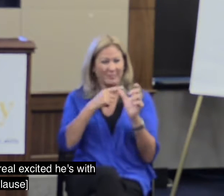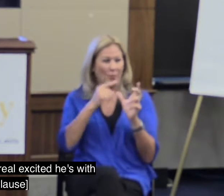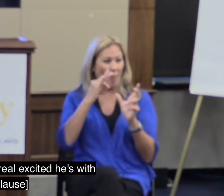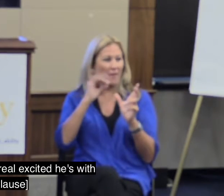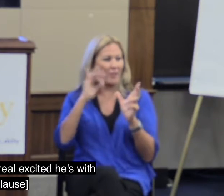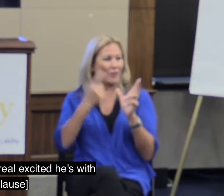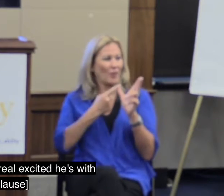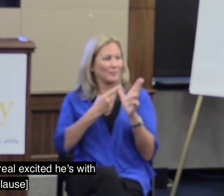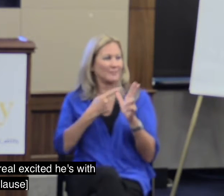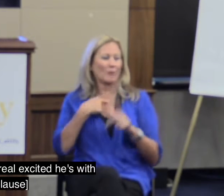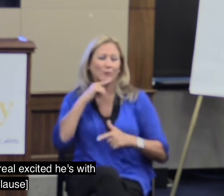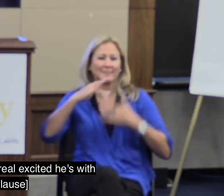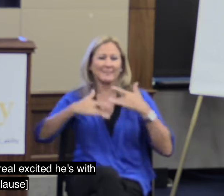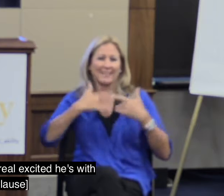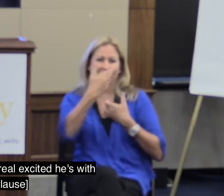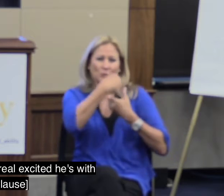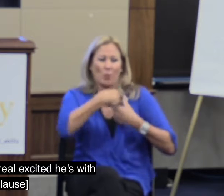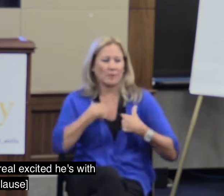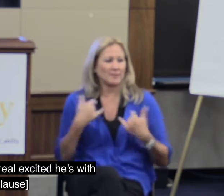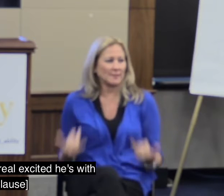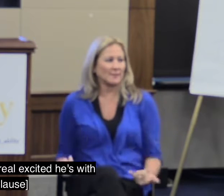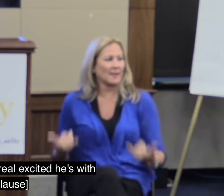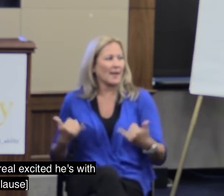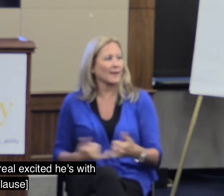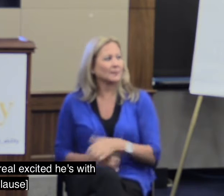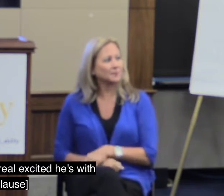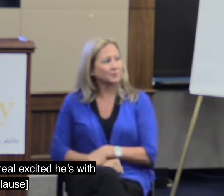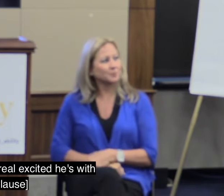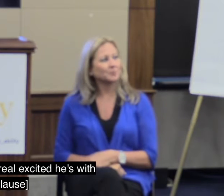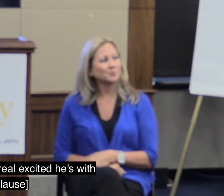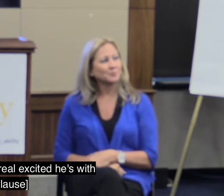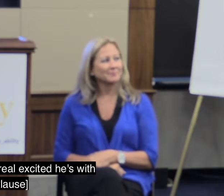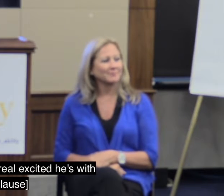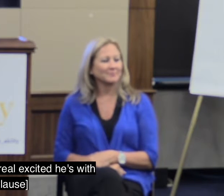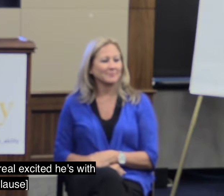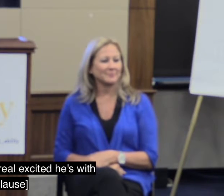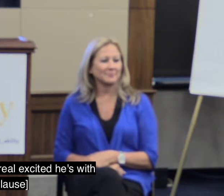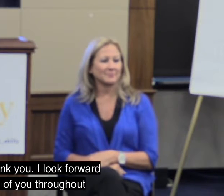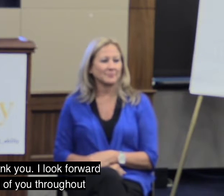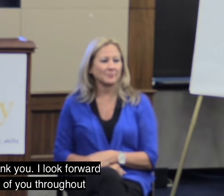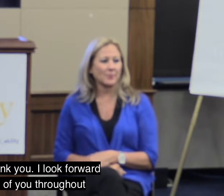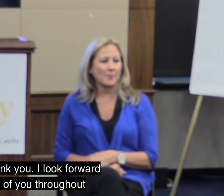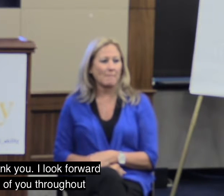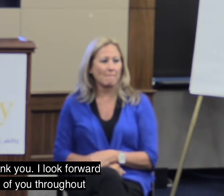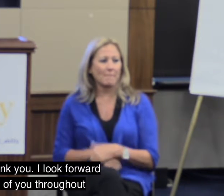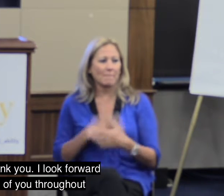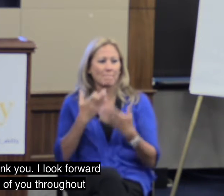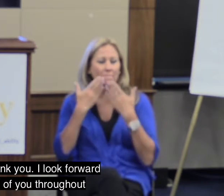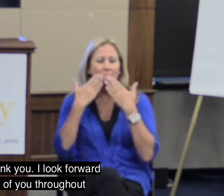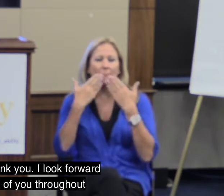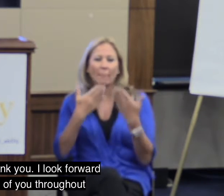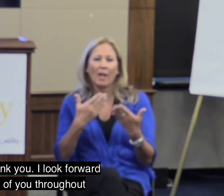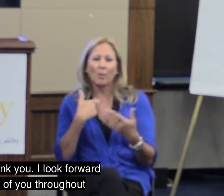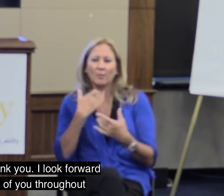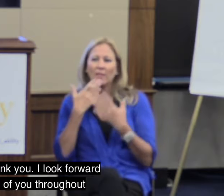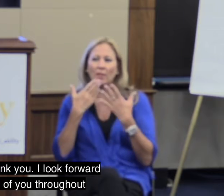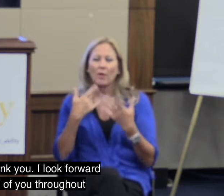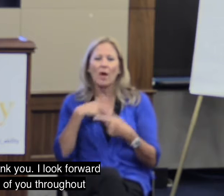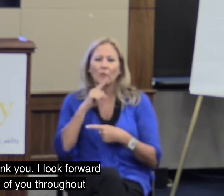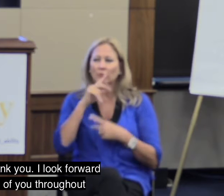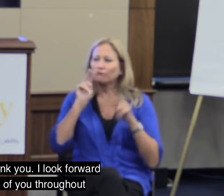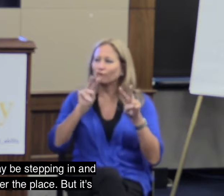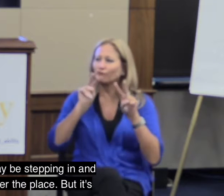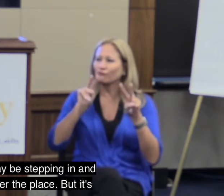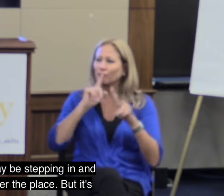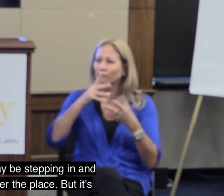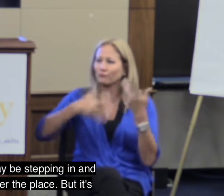that he's with us. and wanted to say thank you. I look forward to interacting with all